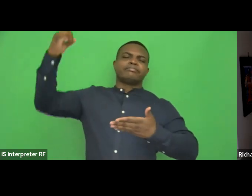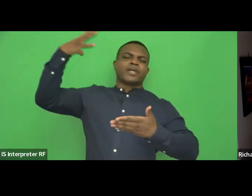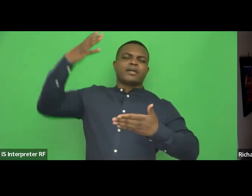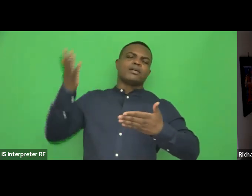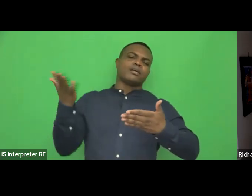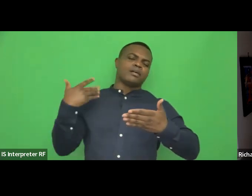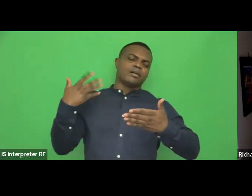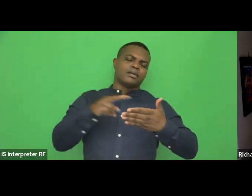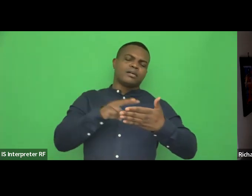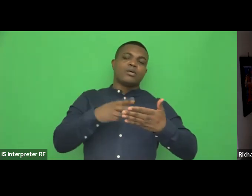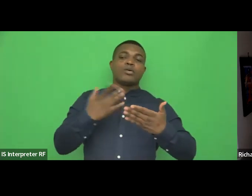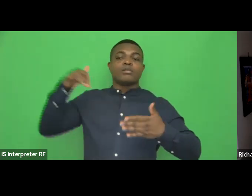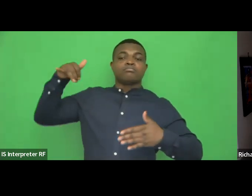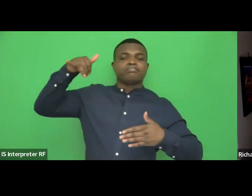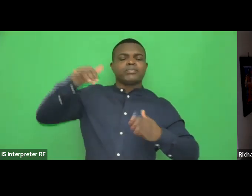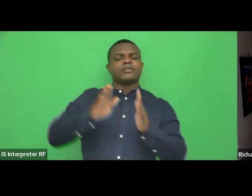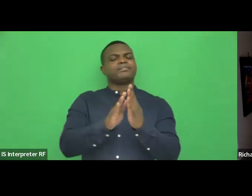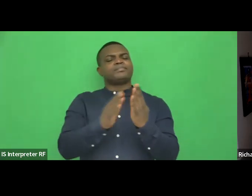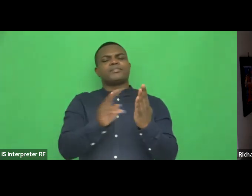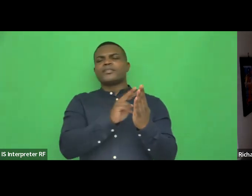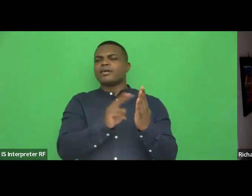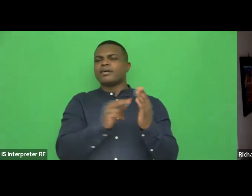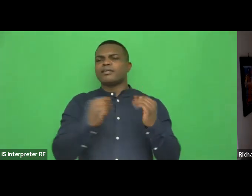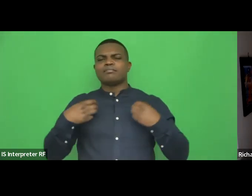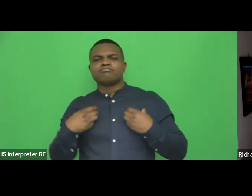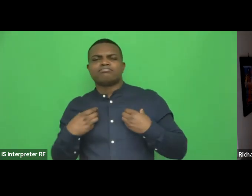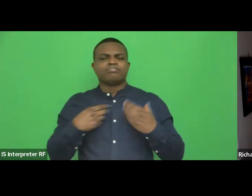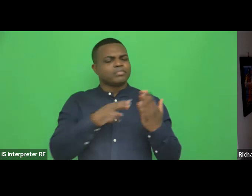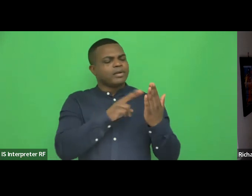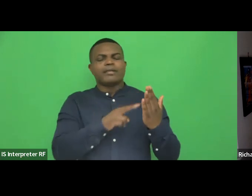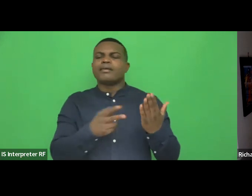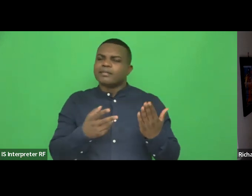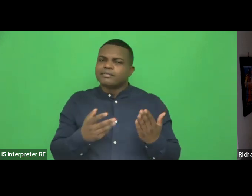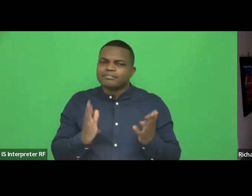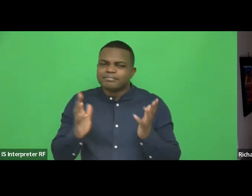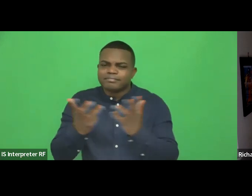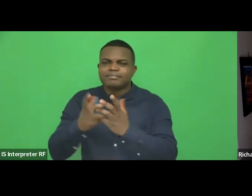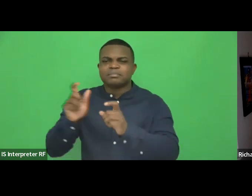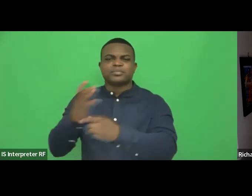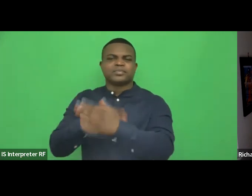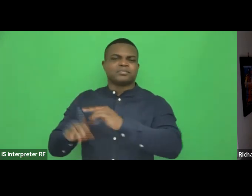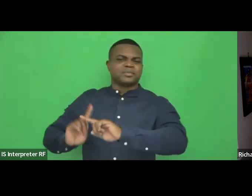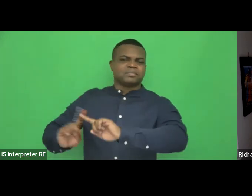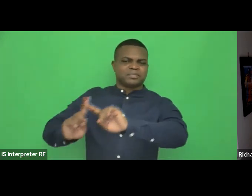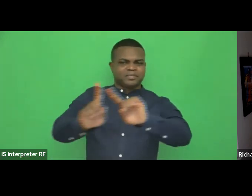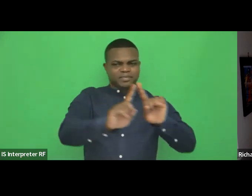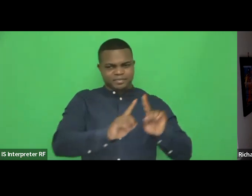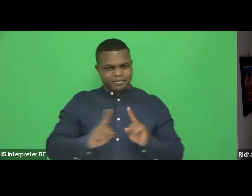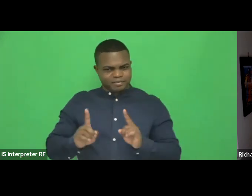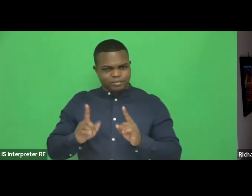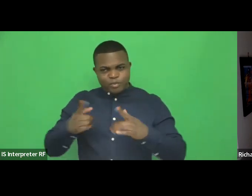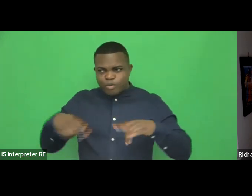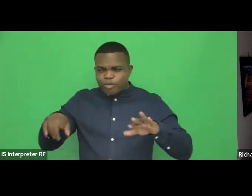becoming more common, everyone benefits from having the option to adjust the display to suit their requirements.